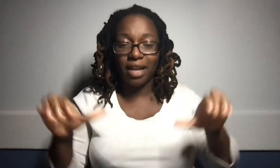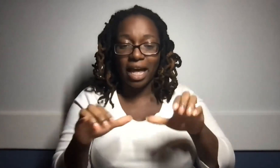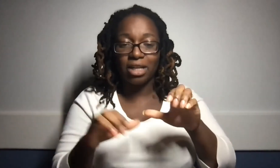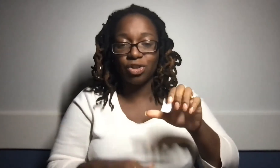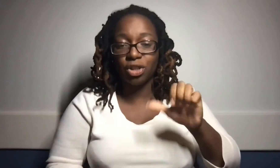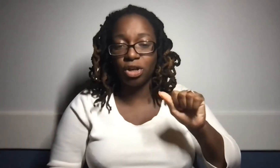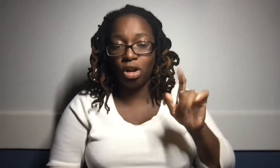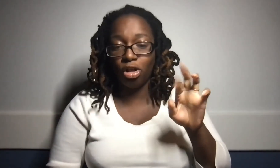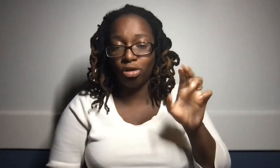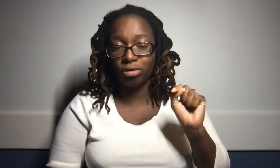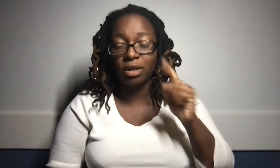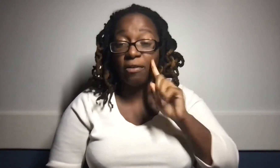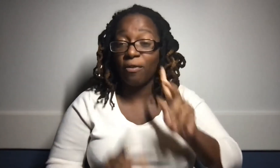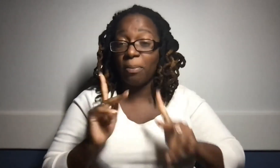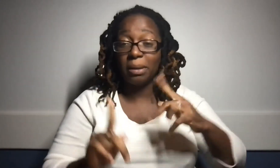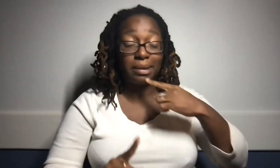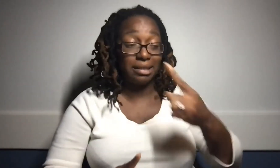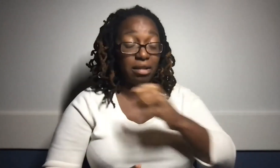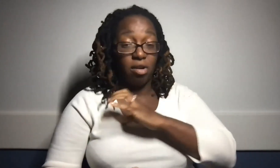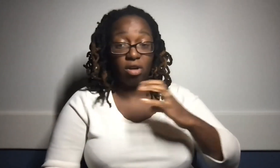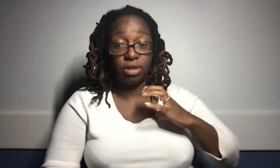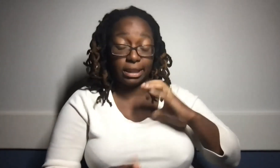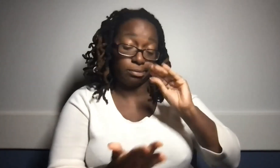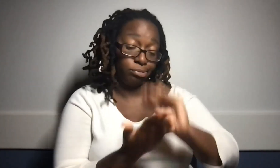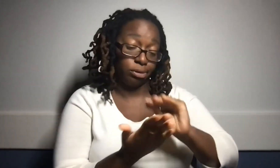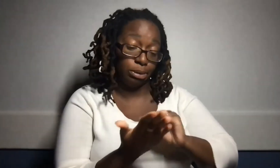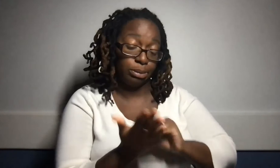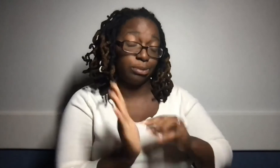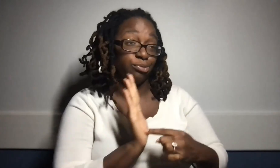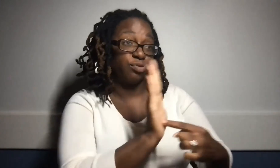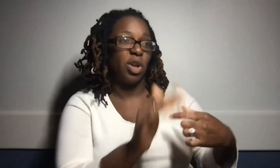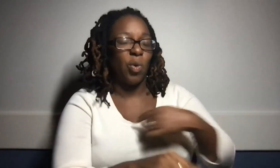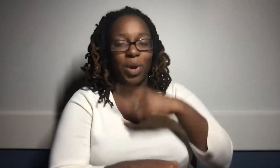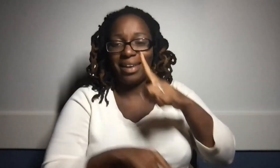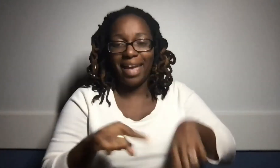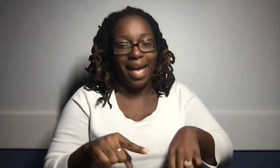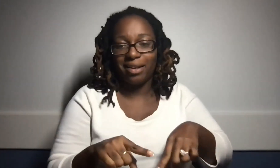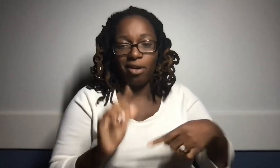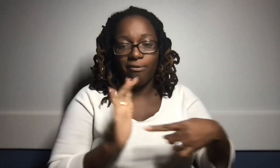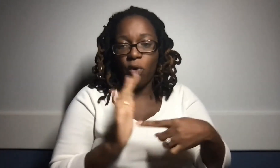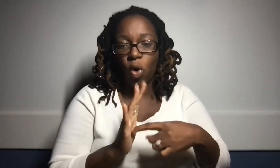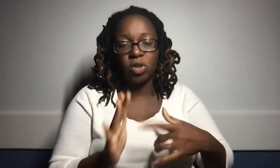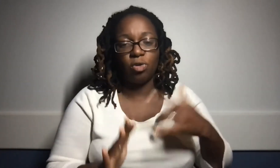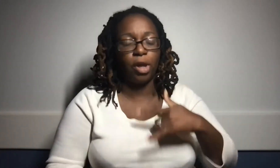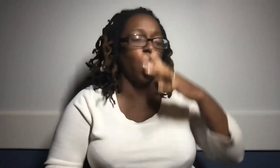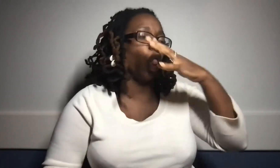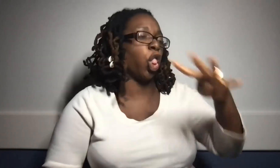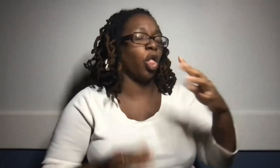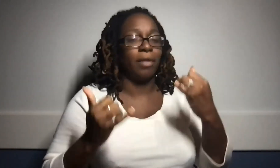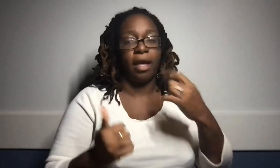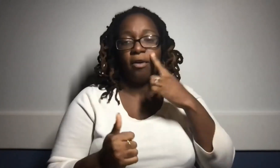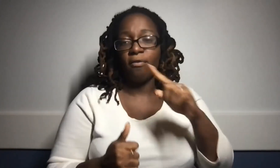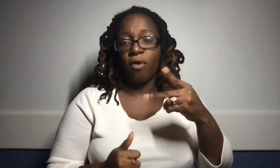for advocates to tell Congress that we cannot afford to have pandemic fatigue when it comes to our public policy response